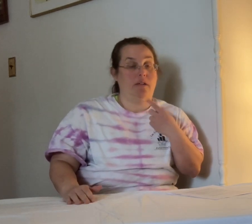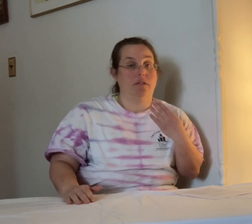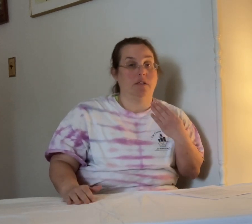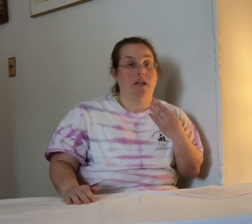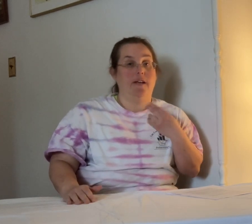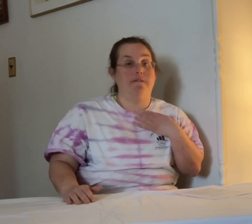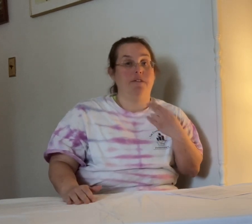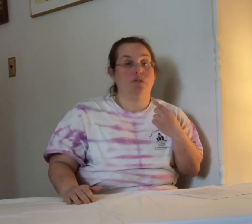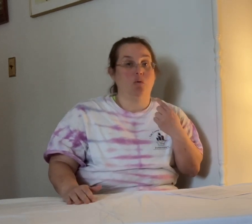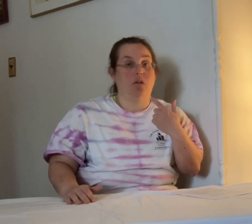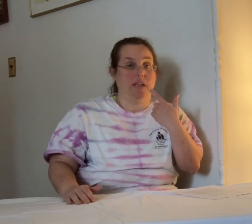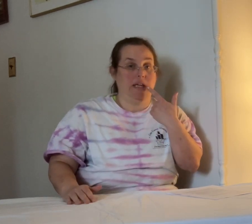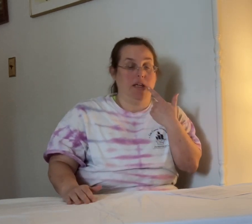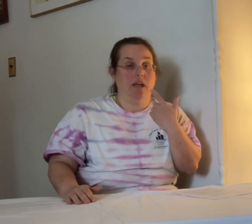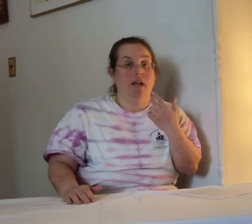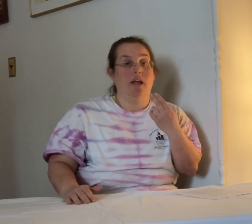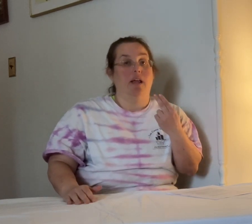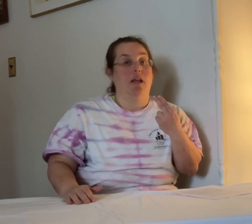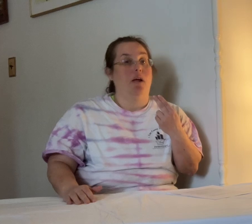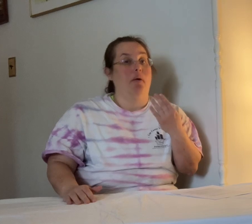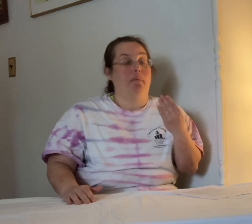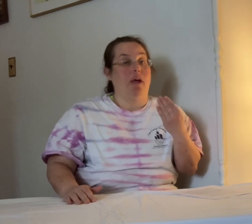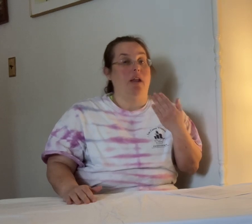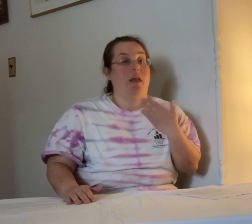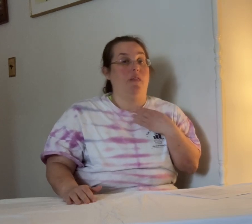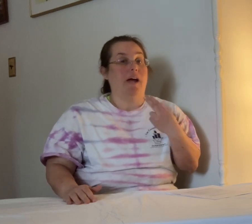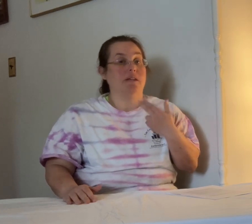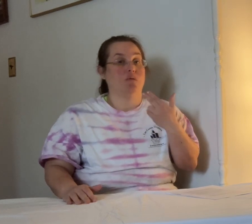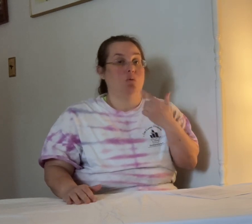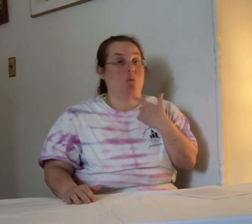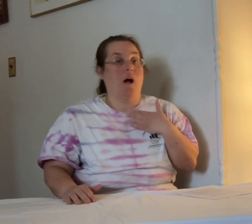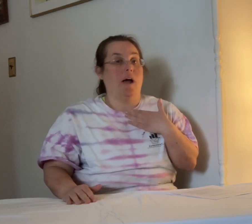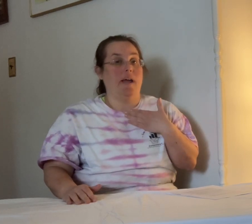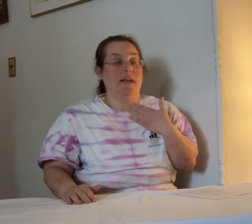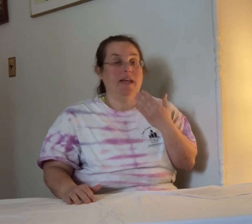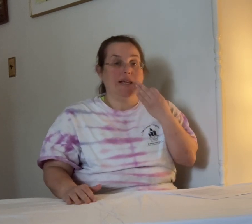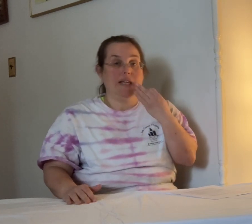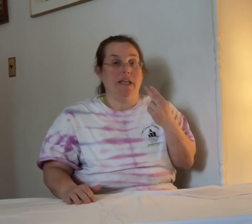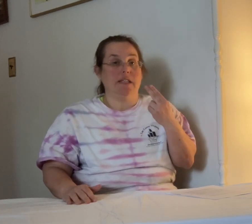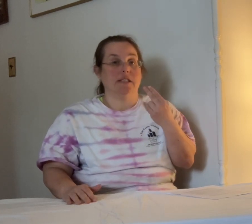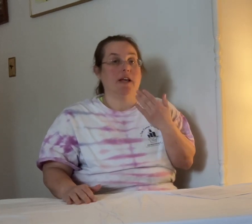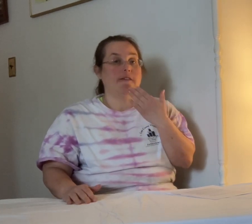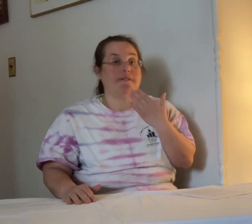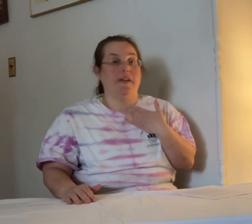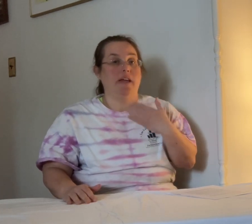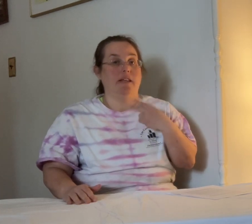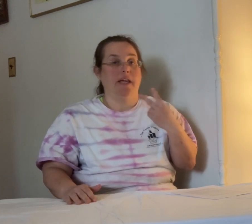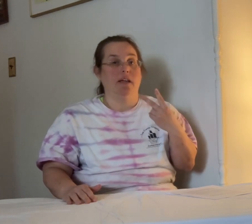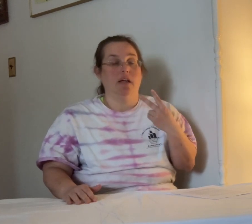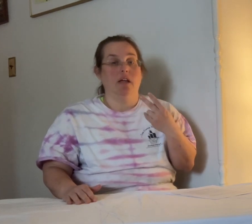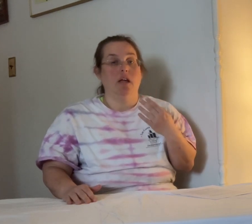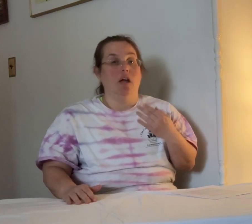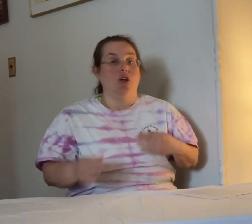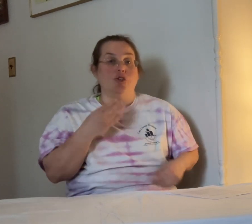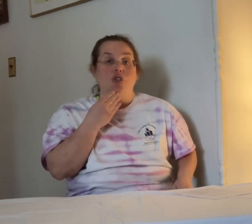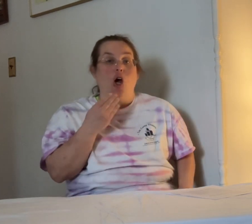happens visually. But that's why he's failing.